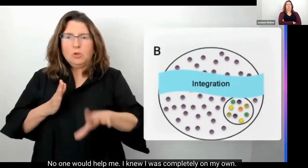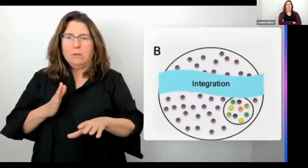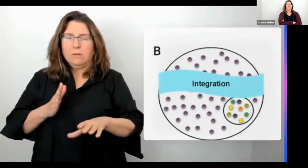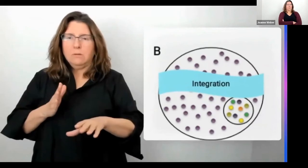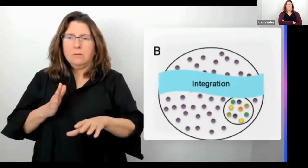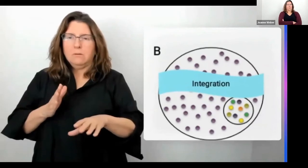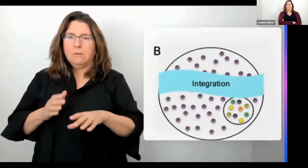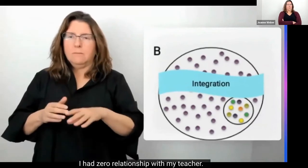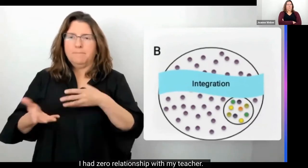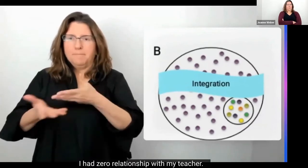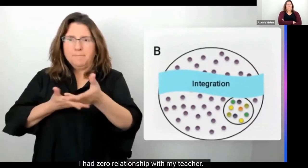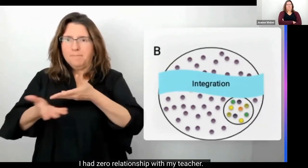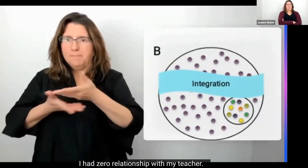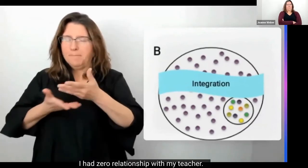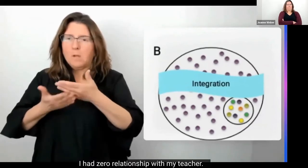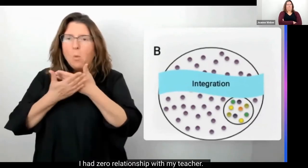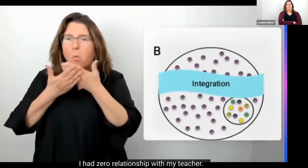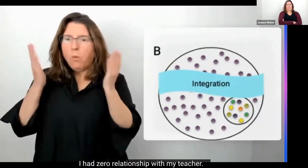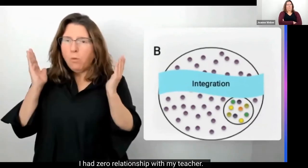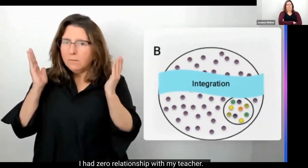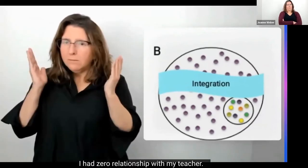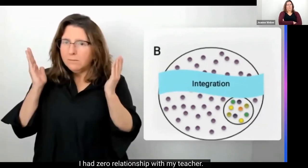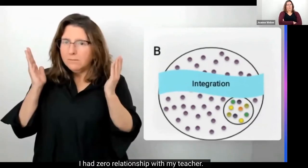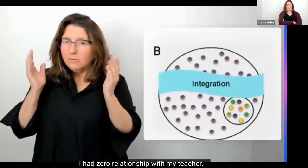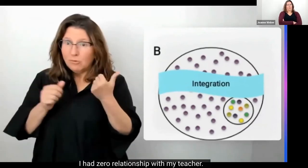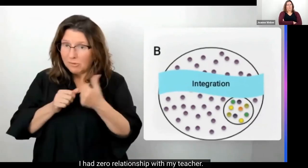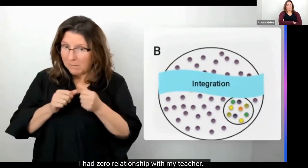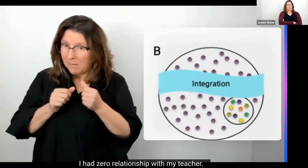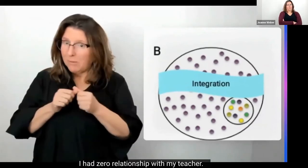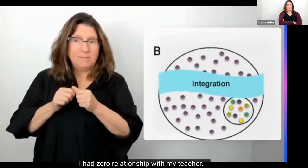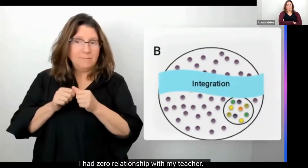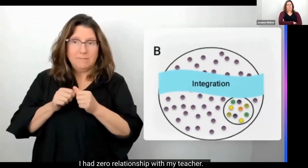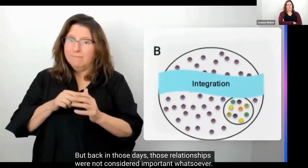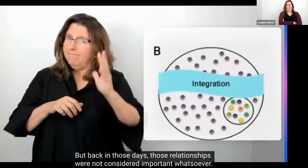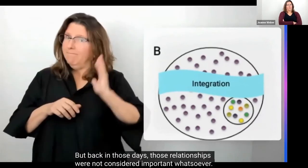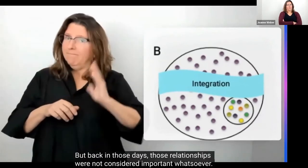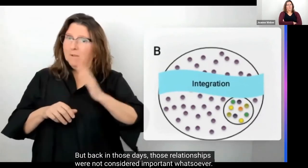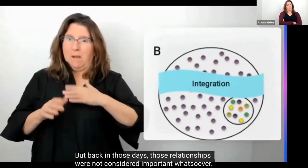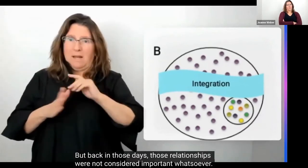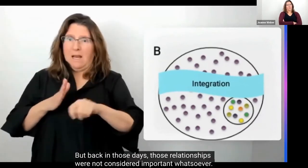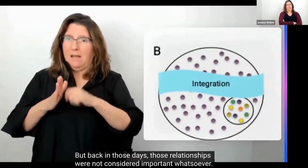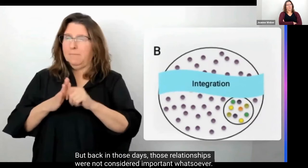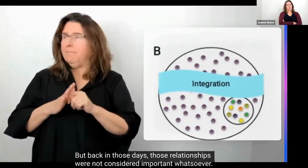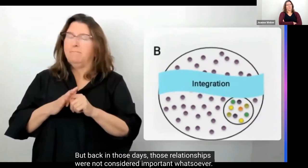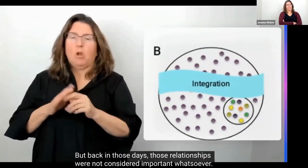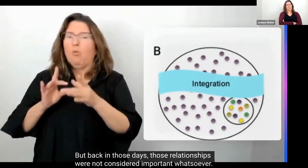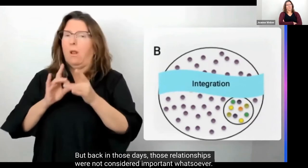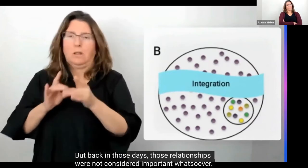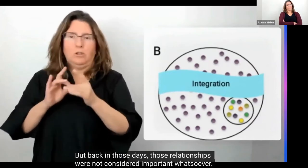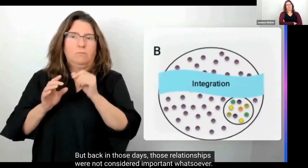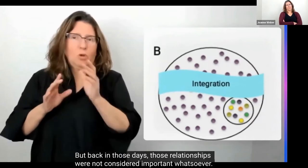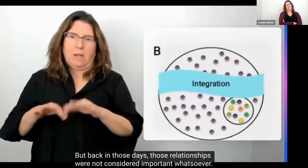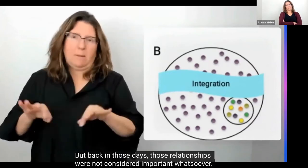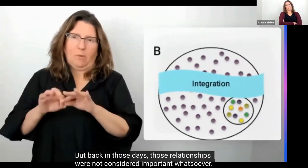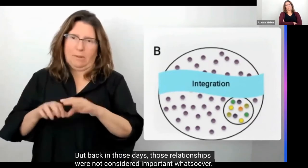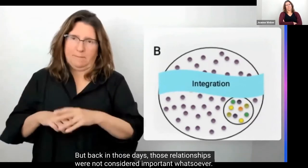my own. I had zero relationship with my teacher. But back in those days, those relationships were